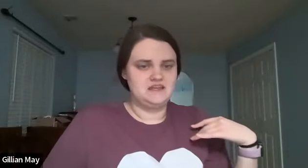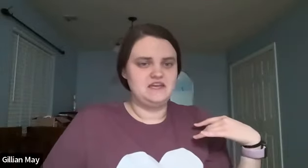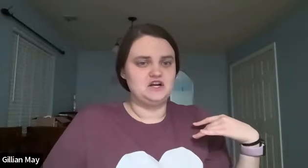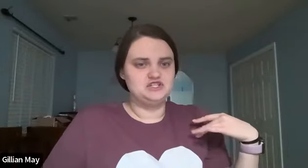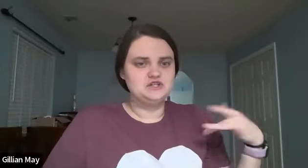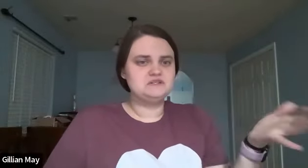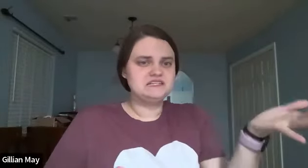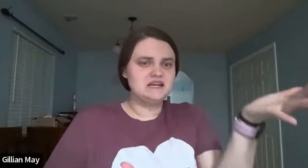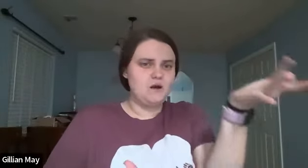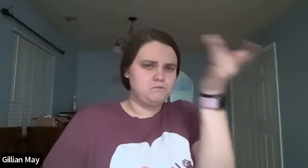then our super sick.